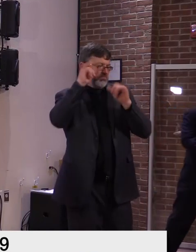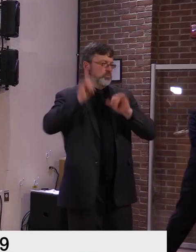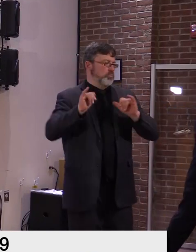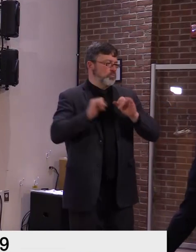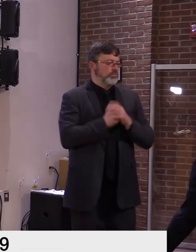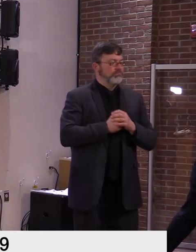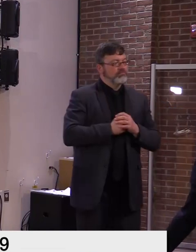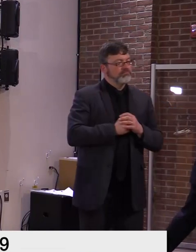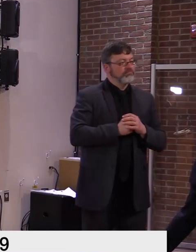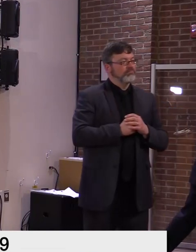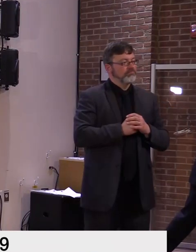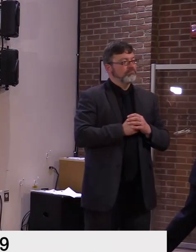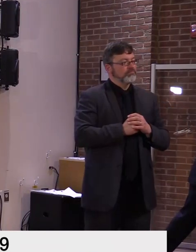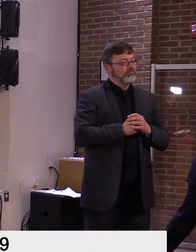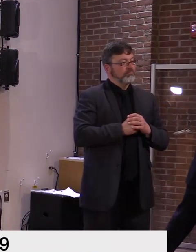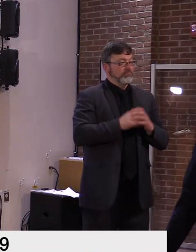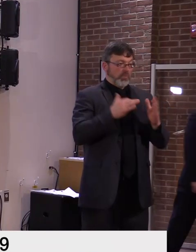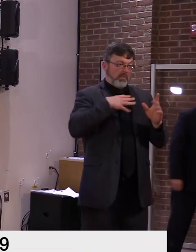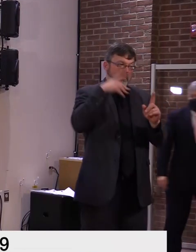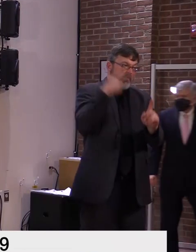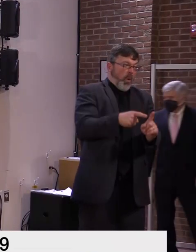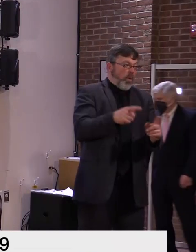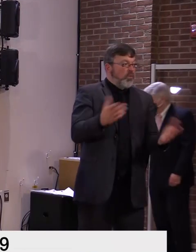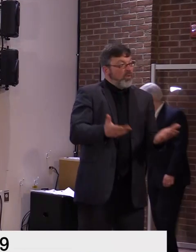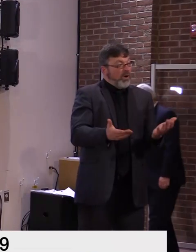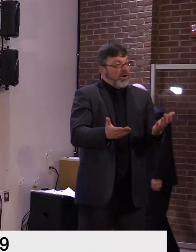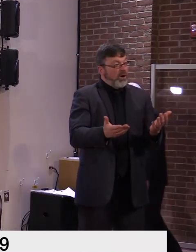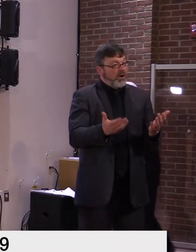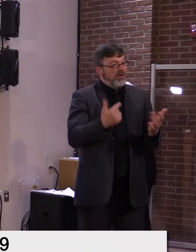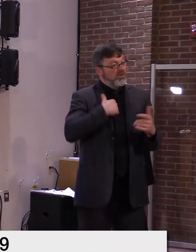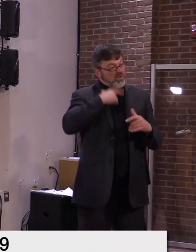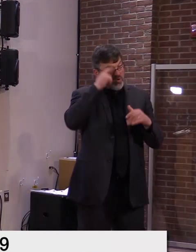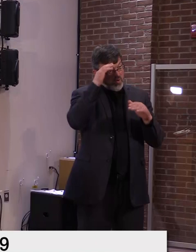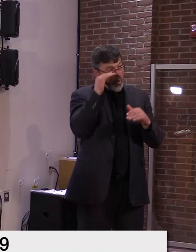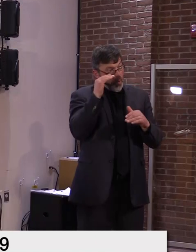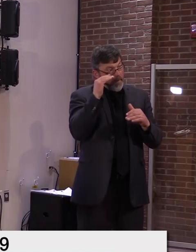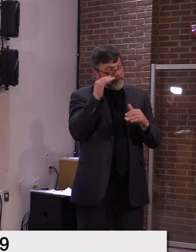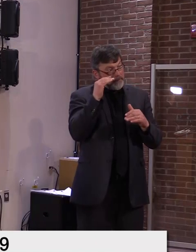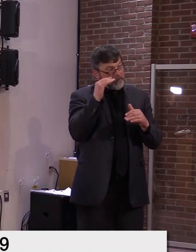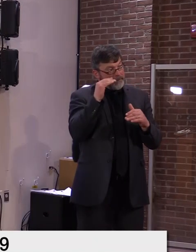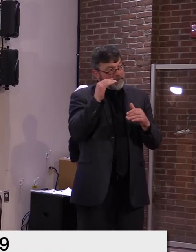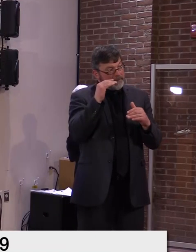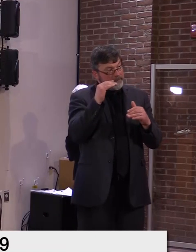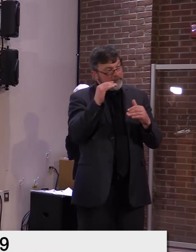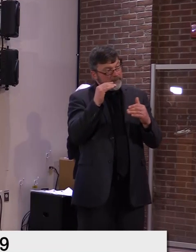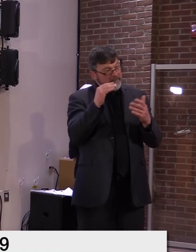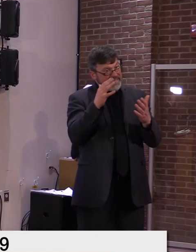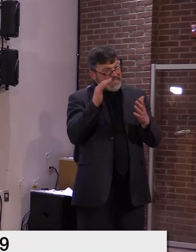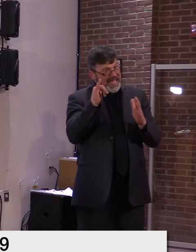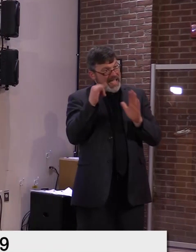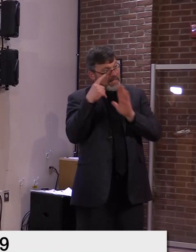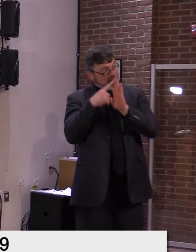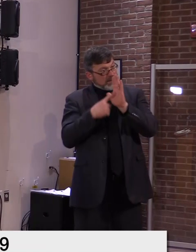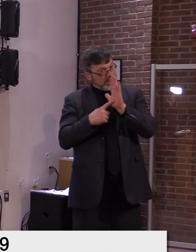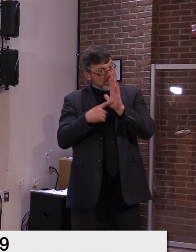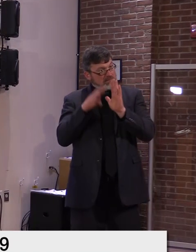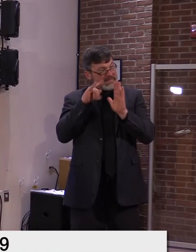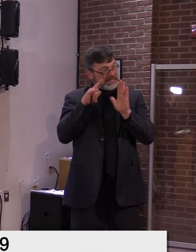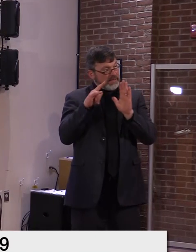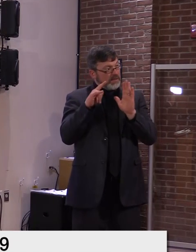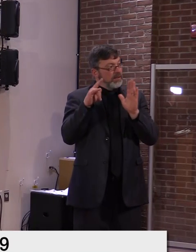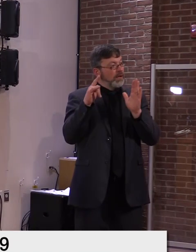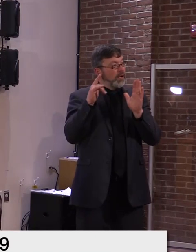again, I hope this is an area that maybe could wait so that everyone has their opportunity to make their